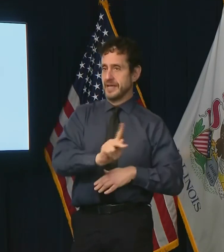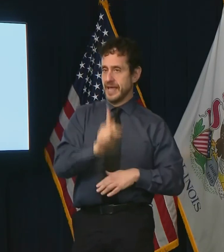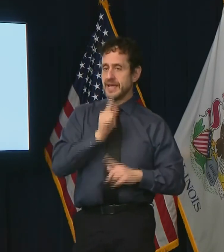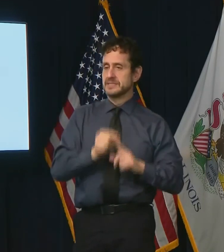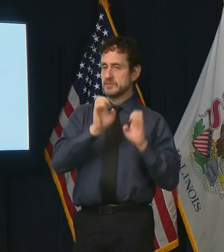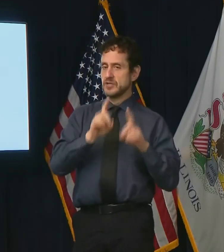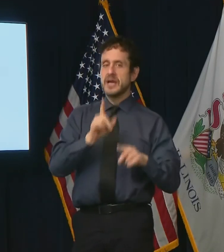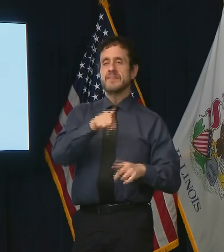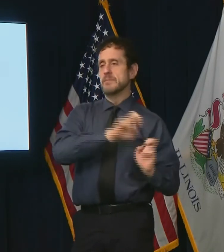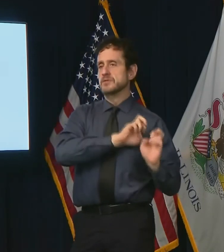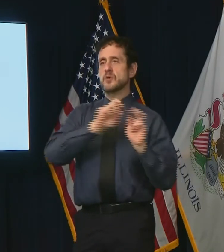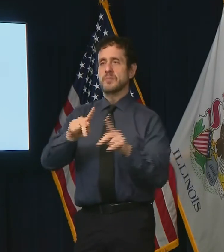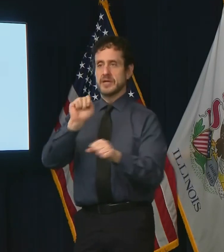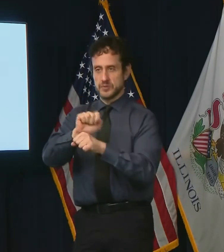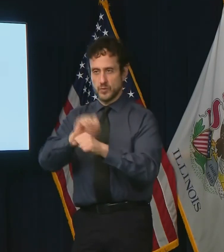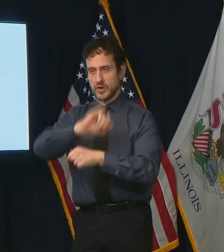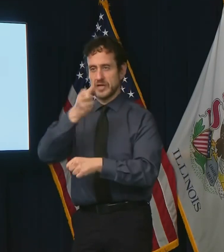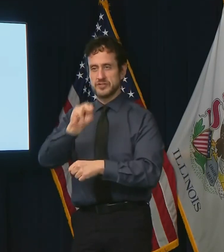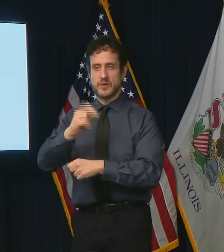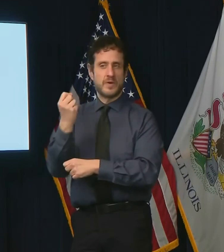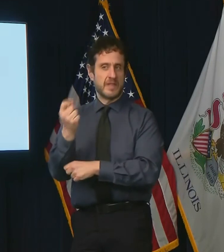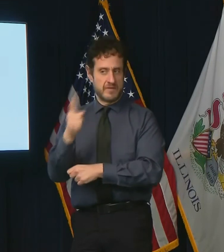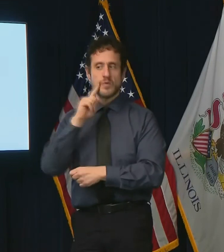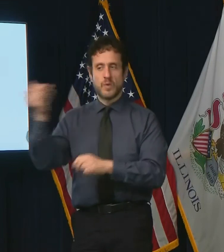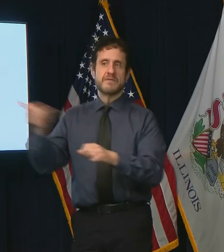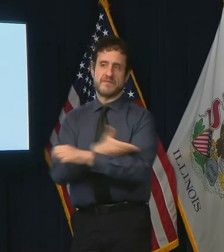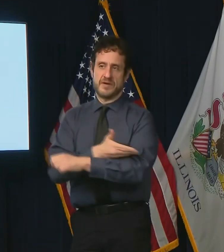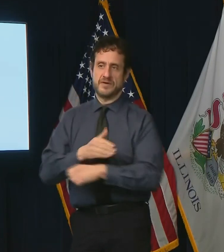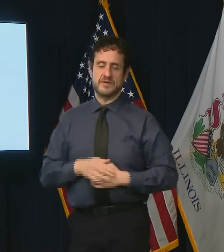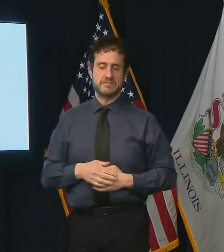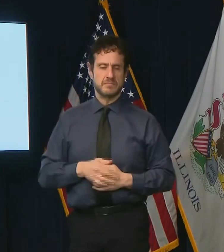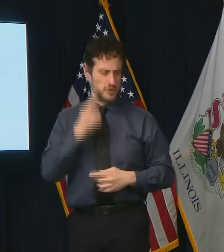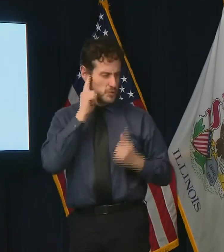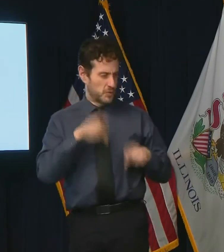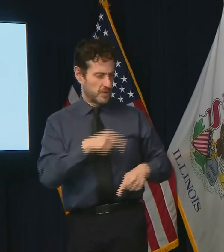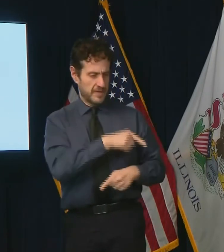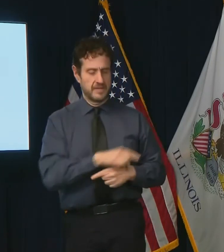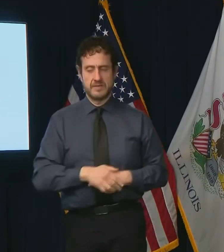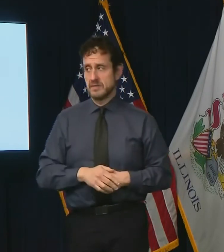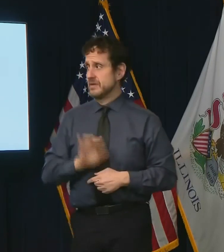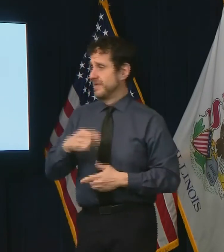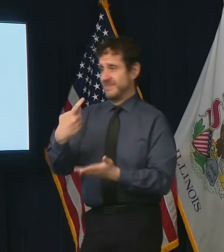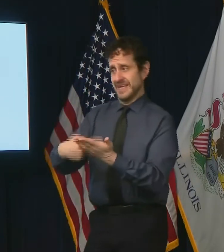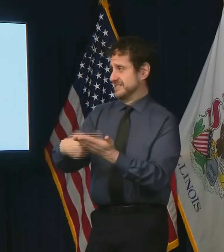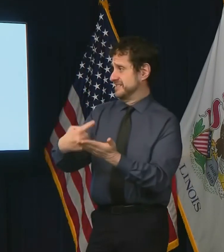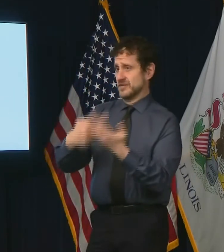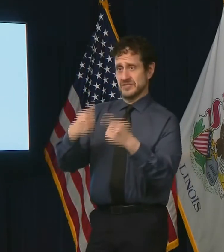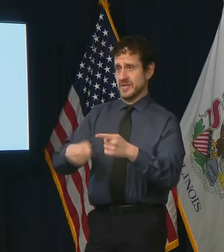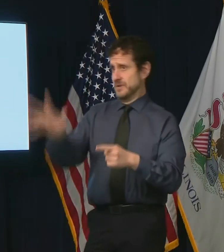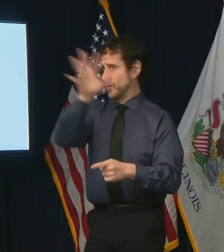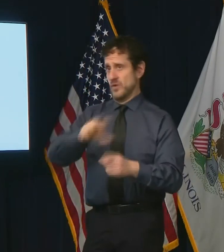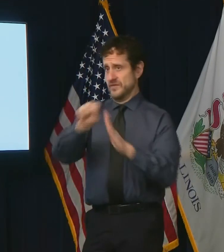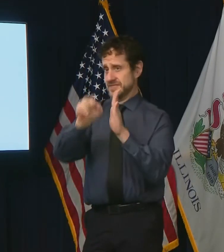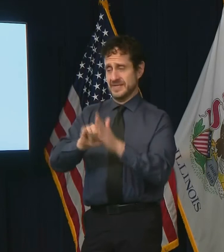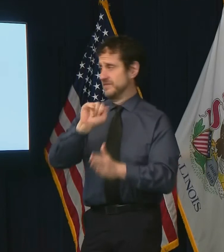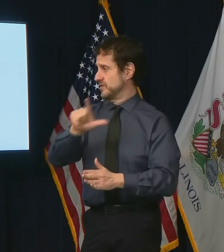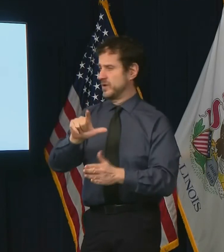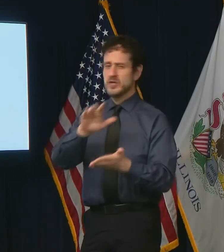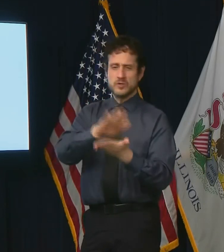return to work on January 11th or be terminated? Well, those are discussions that are going on all over the state, I might